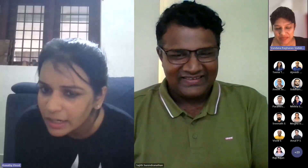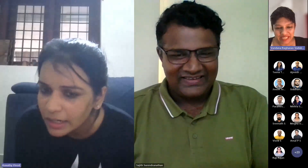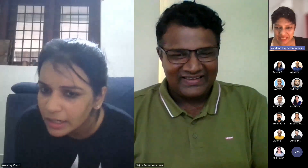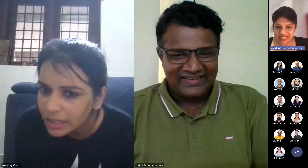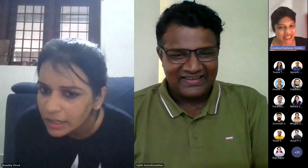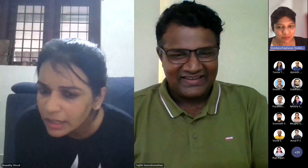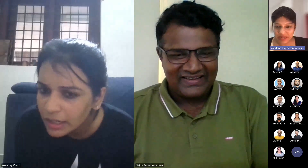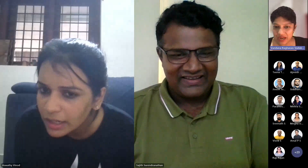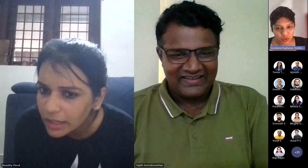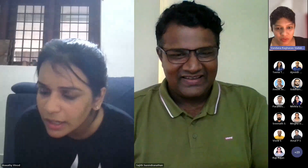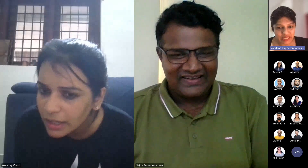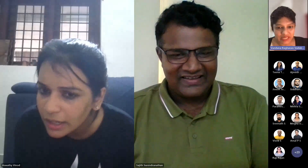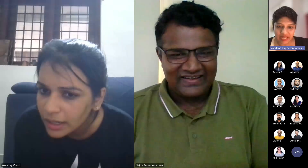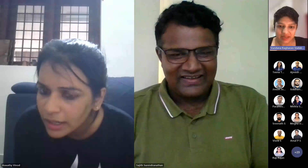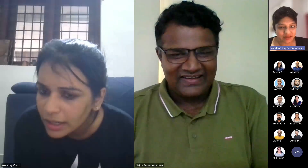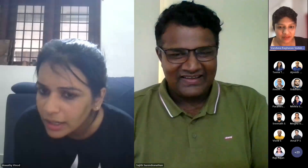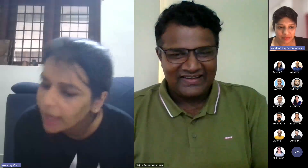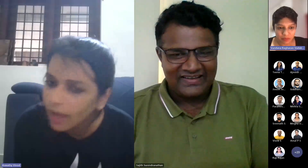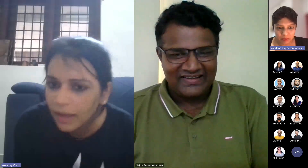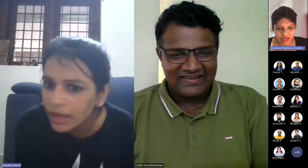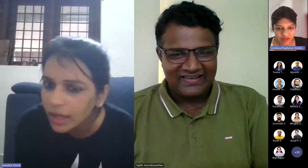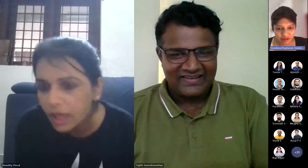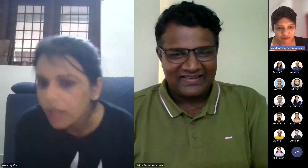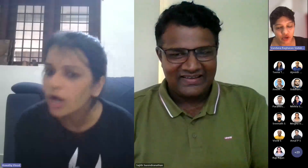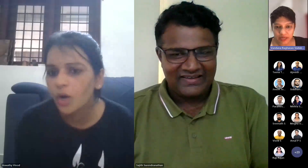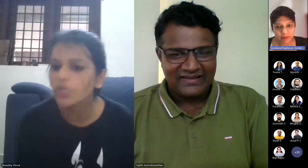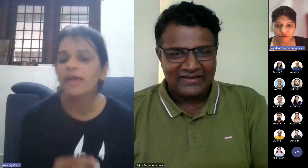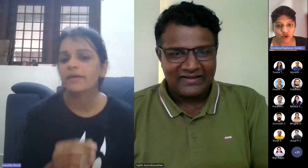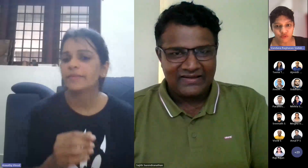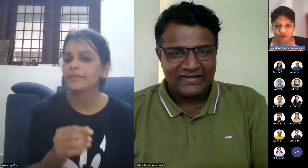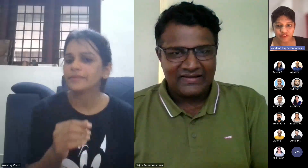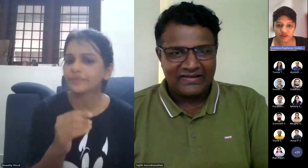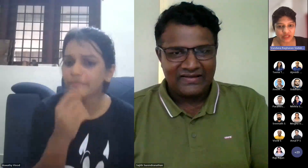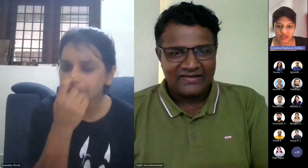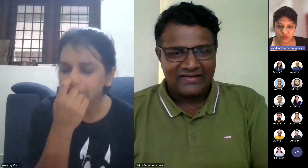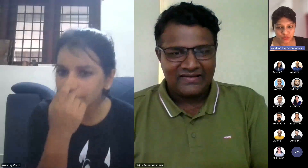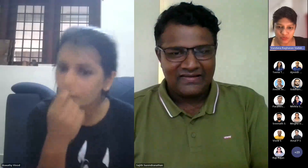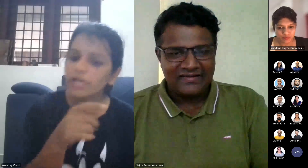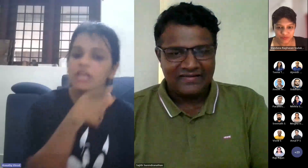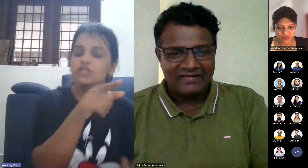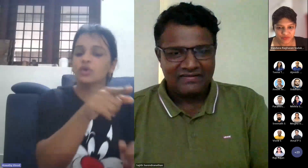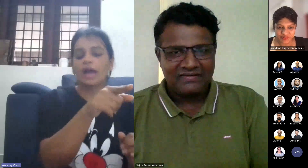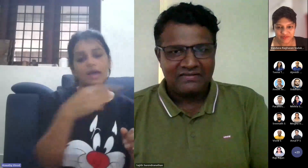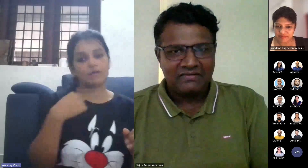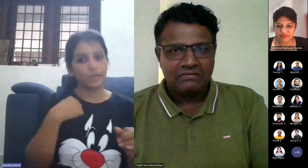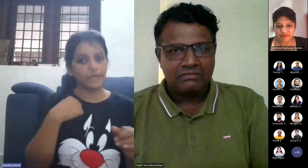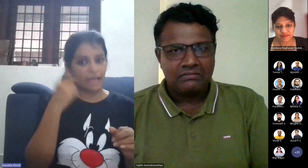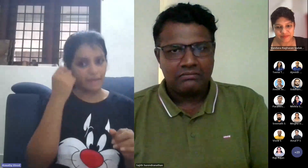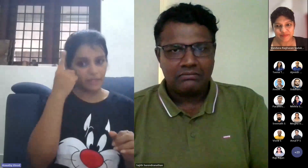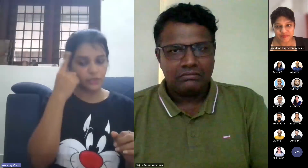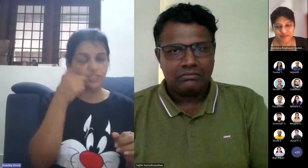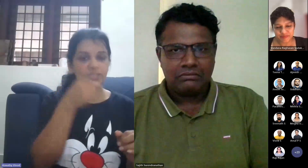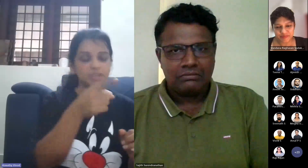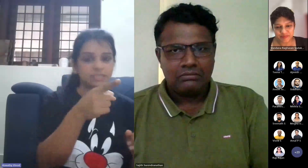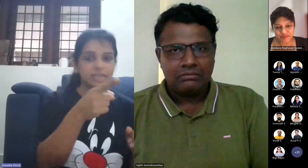I mean, just explain however he's saying, and Ah, probably if we are not able to okay. follow, we will ask you. Okay. So what I